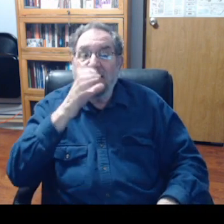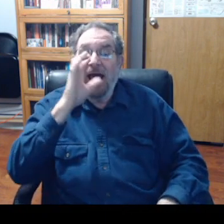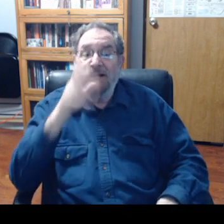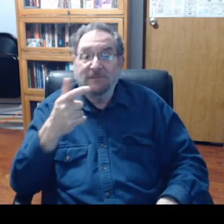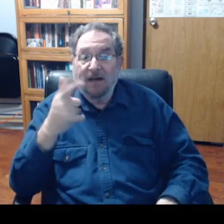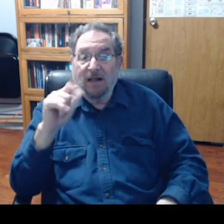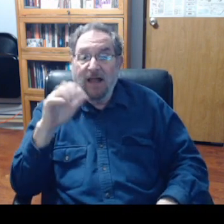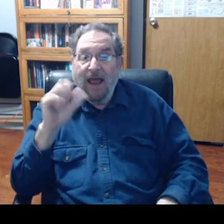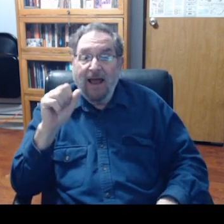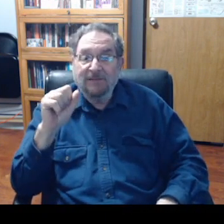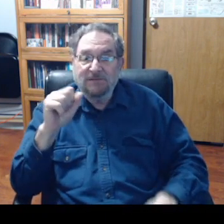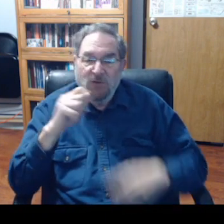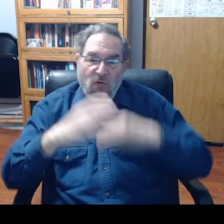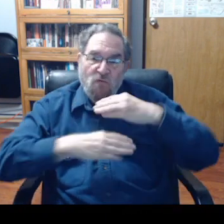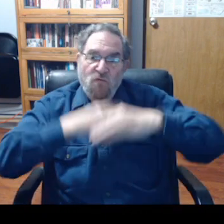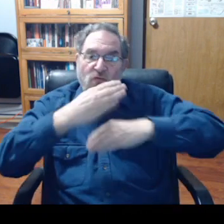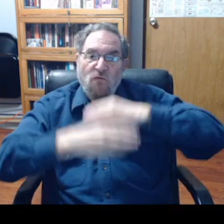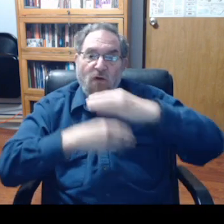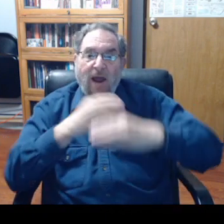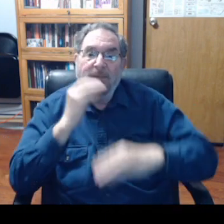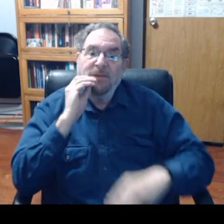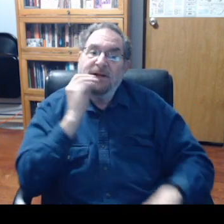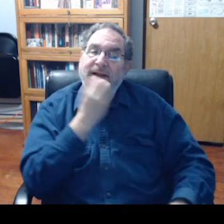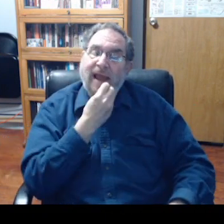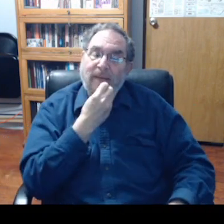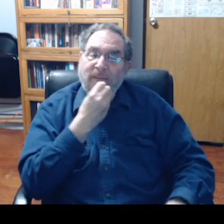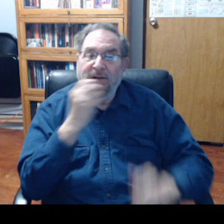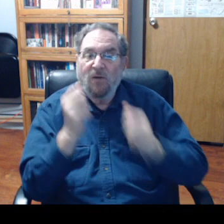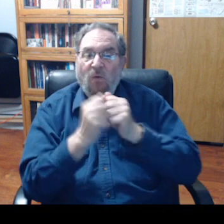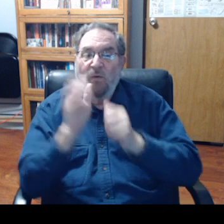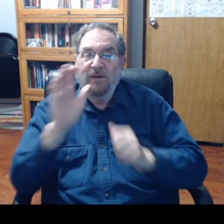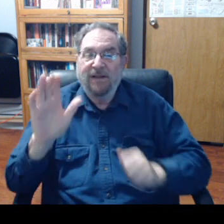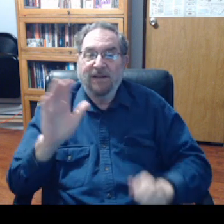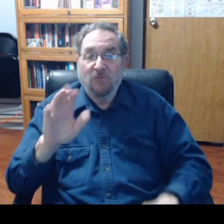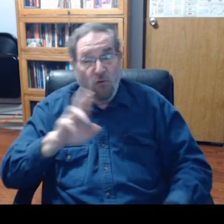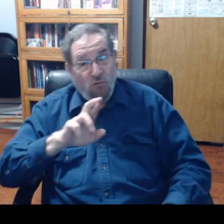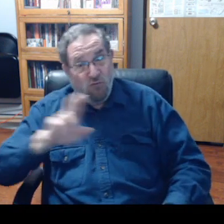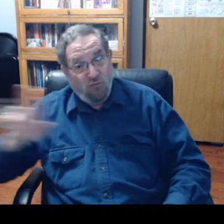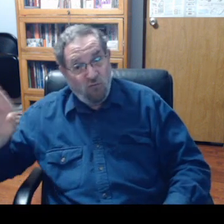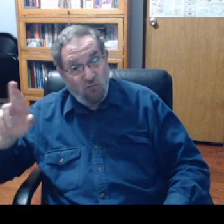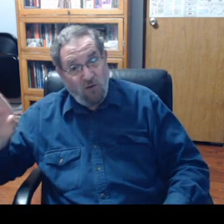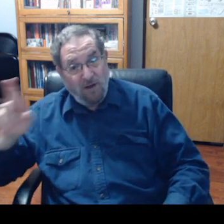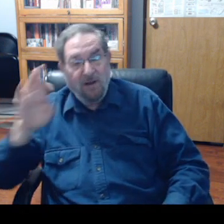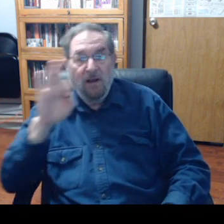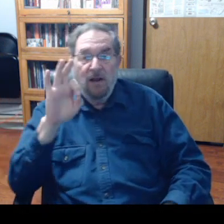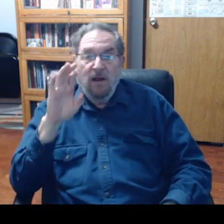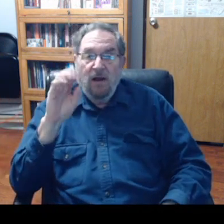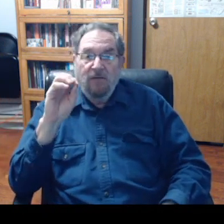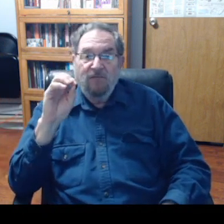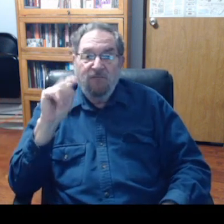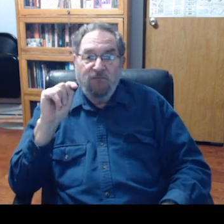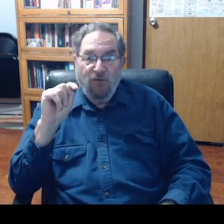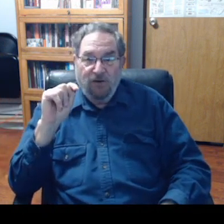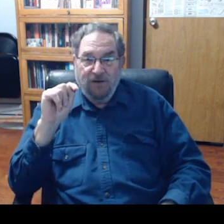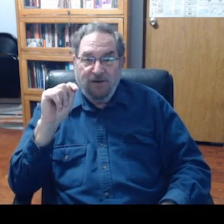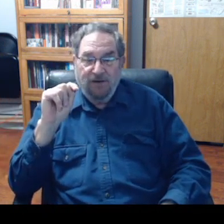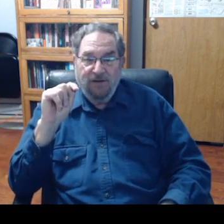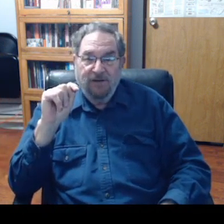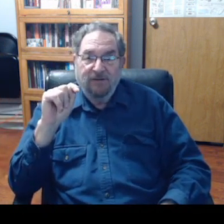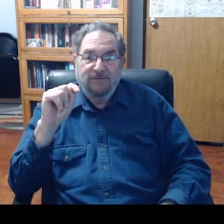a glass wrapped in a napkin with his right